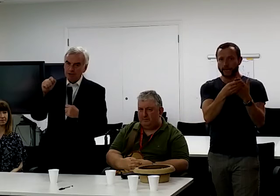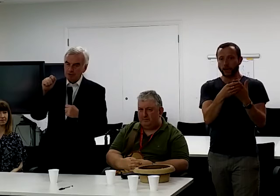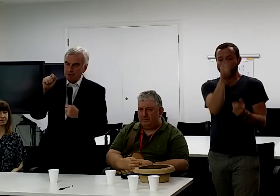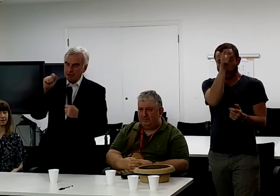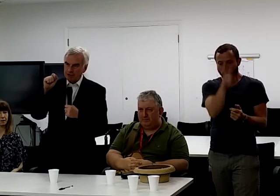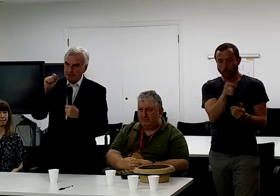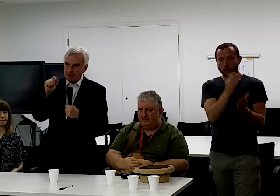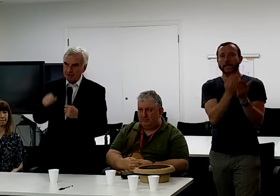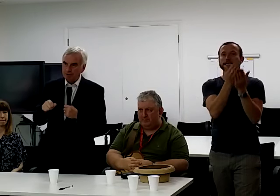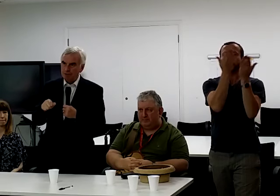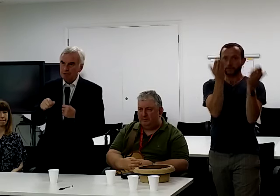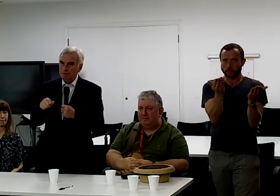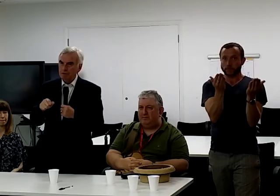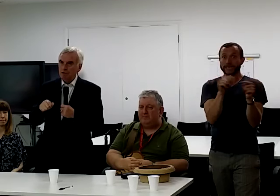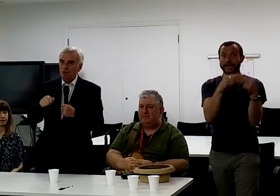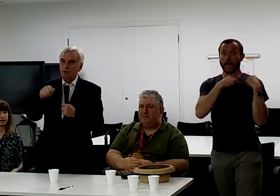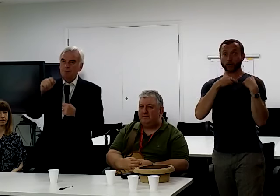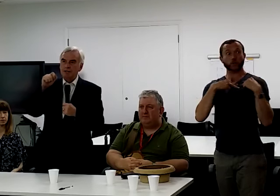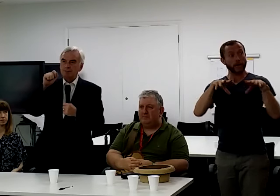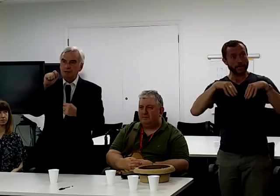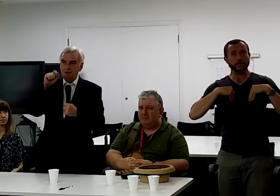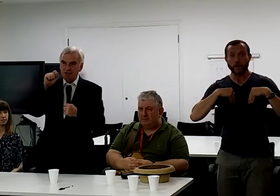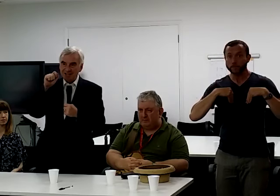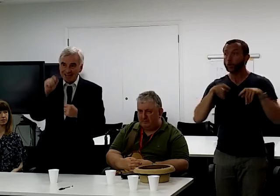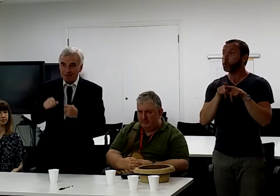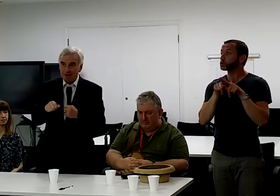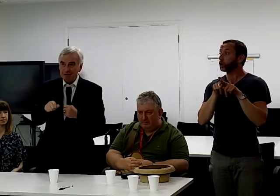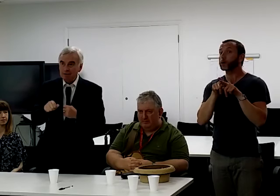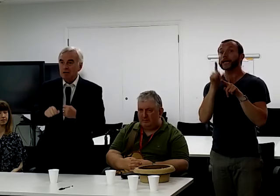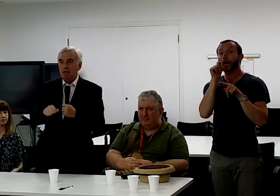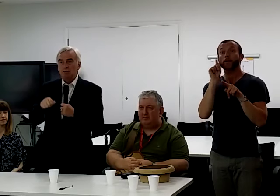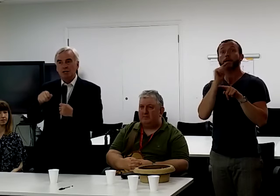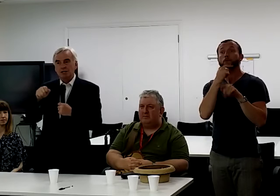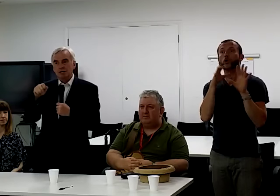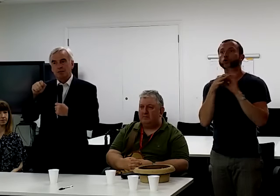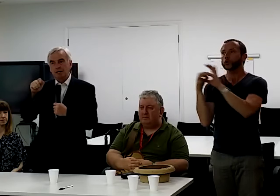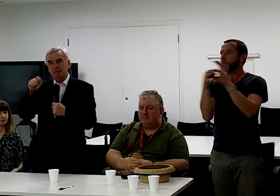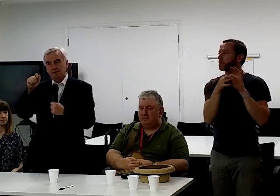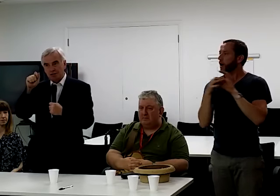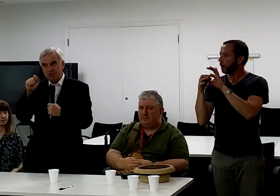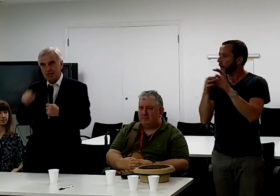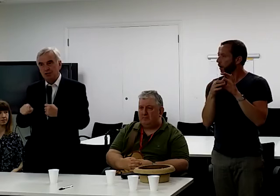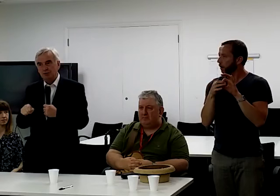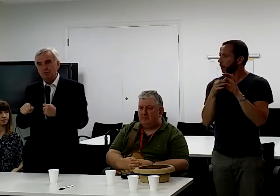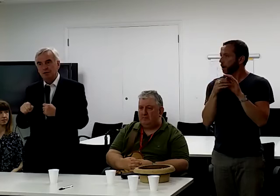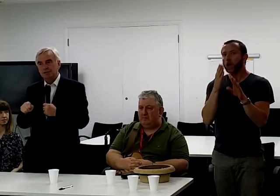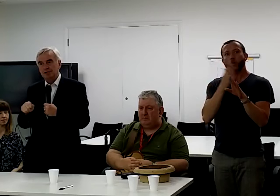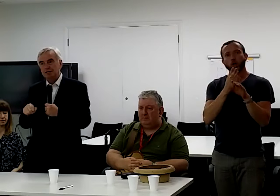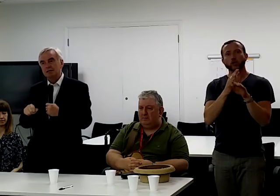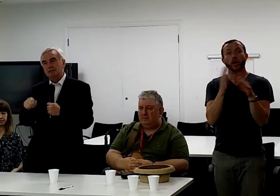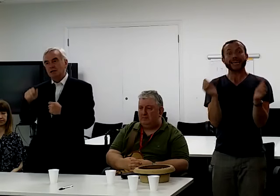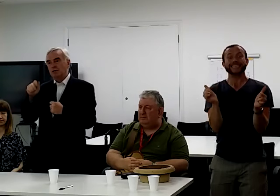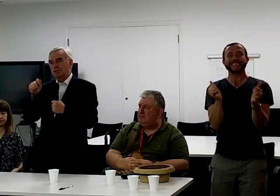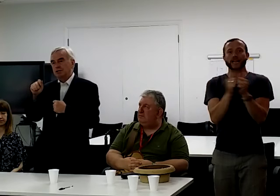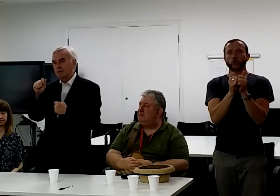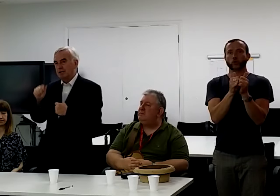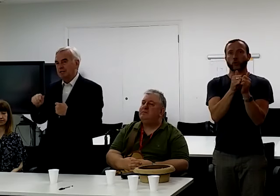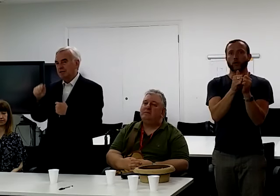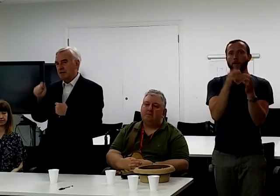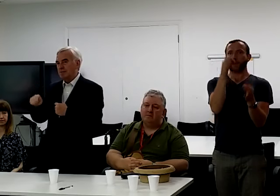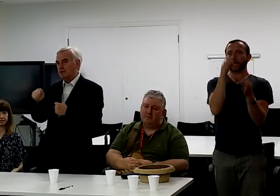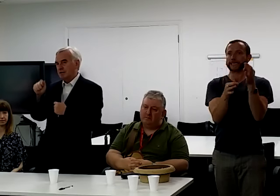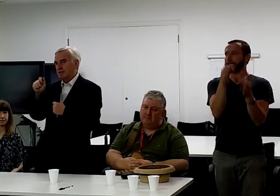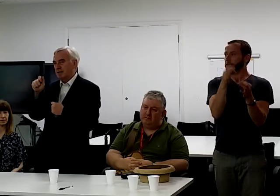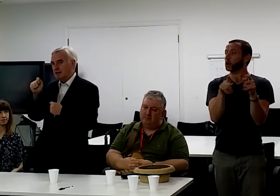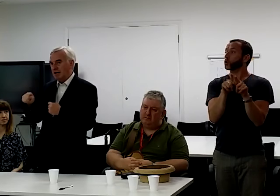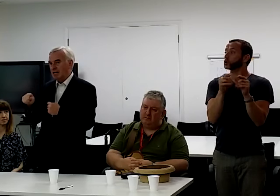He's someone who's democratically accountable, who brings people together. He works on the basis of consensual politics. He works on